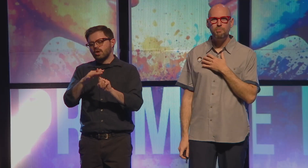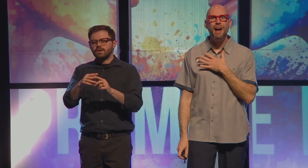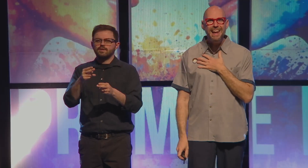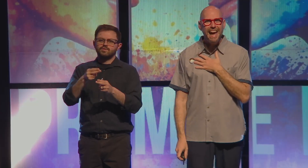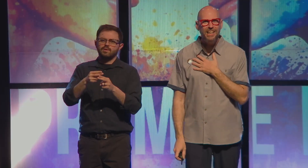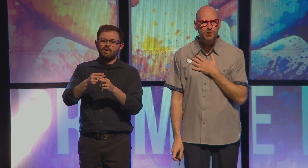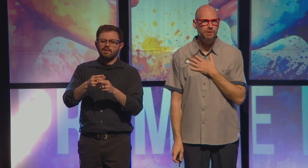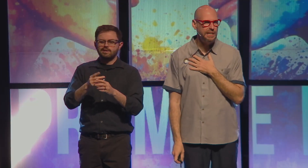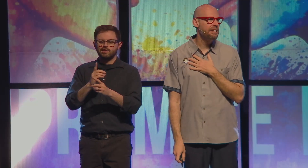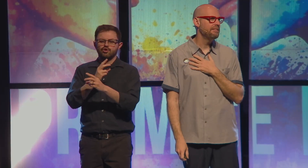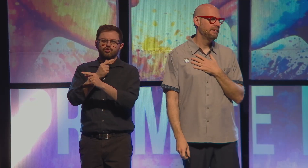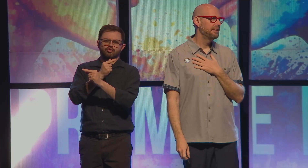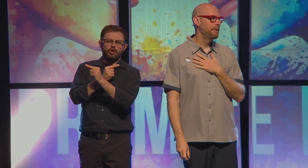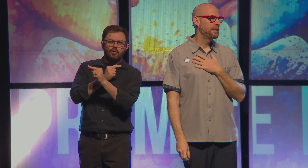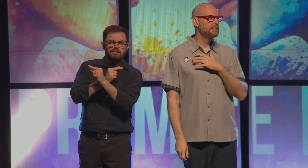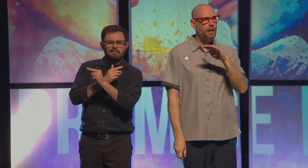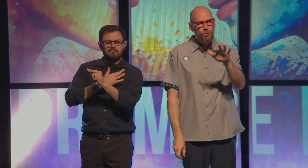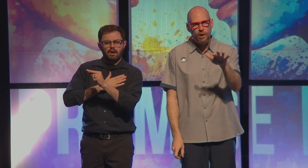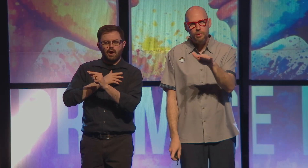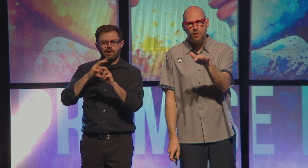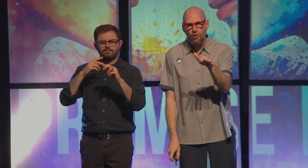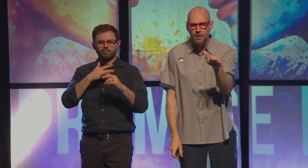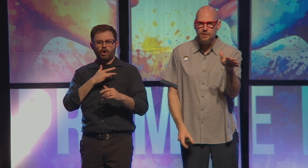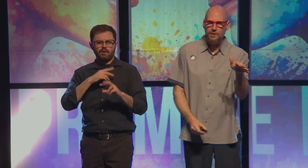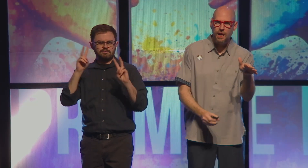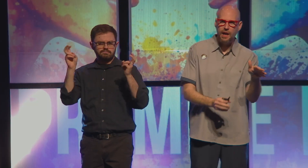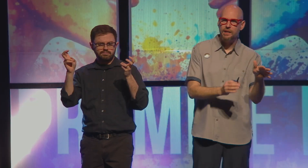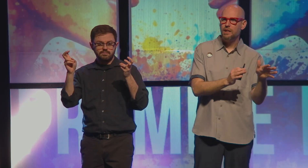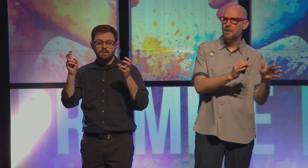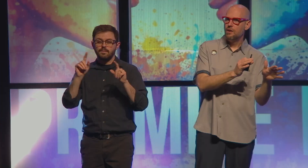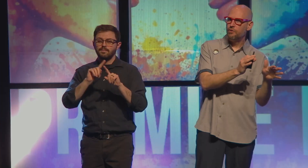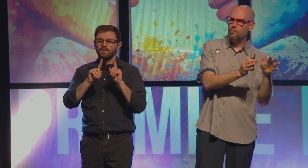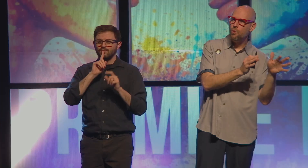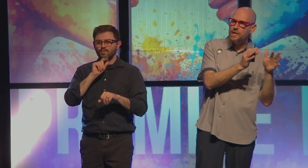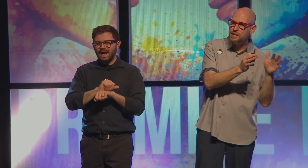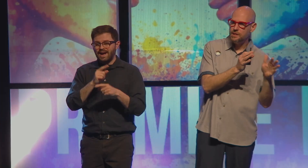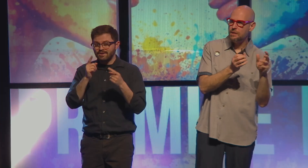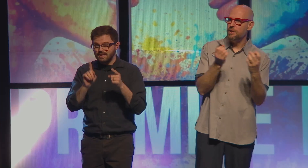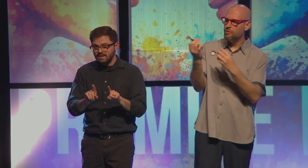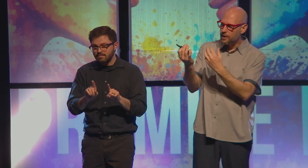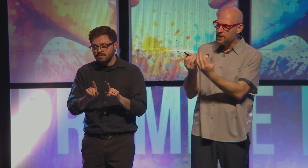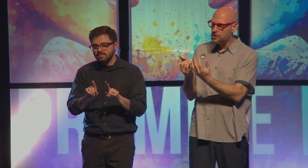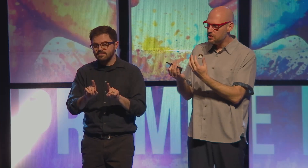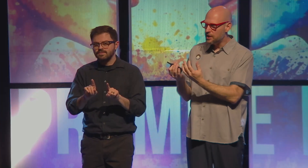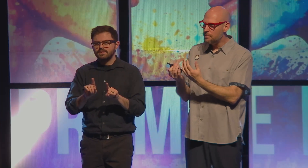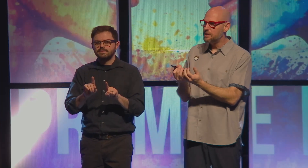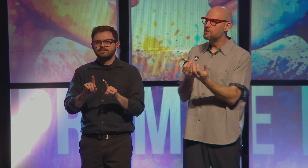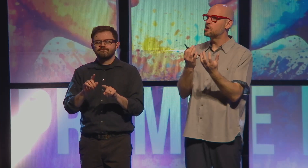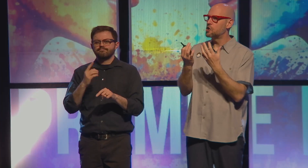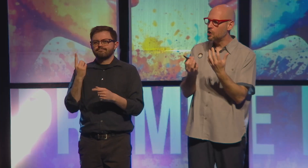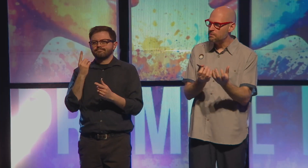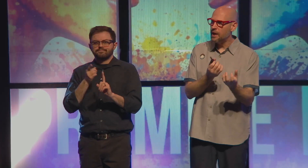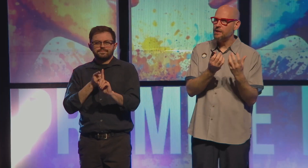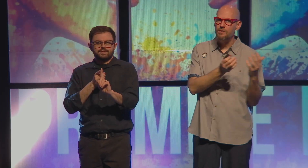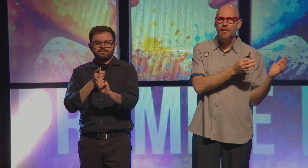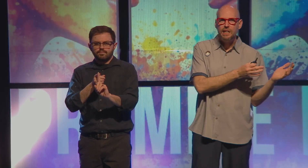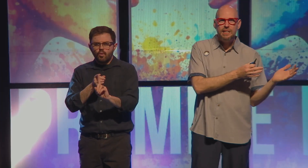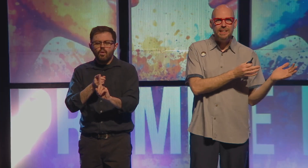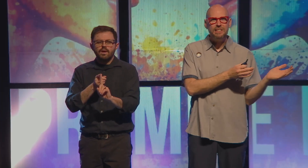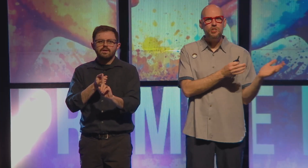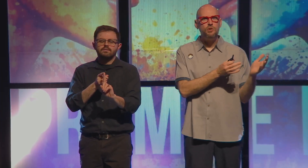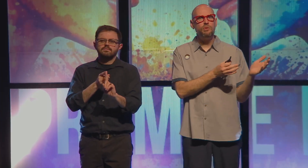my heart. But actually, somewhere we crossed a line from wisdom in relationships and discernment